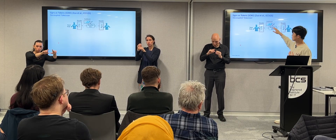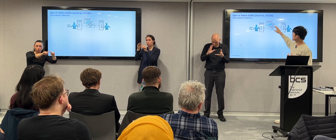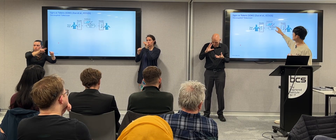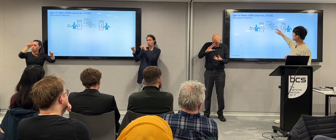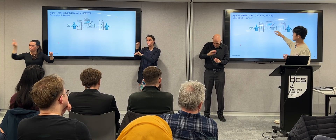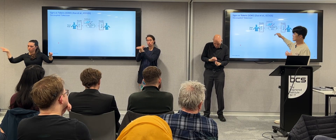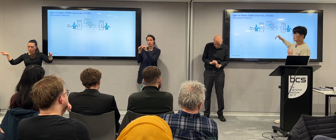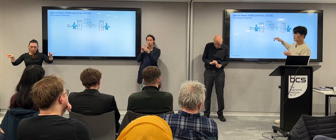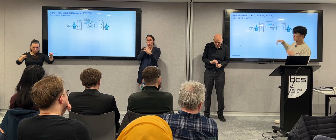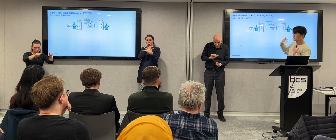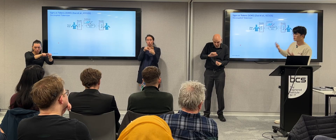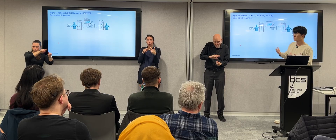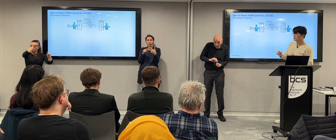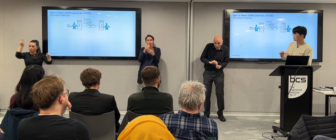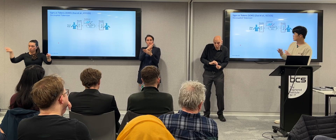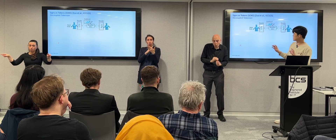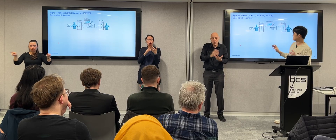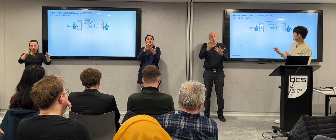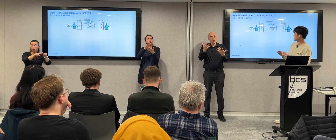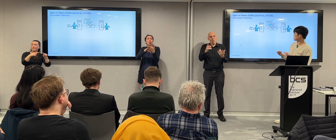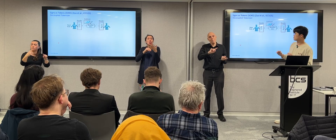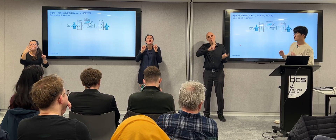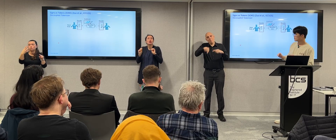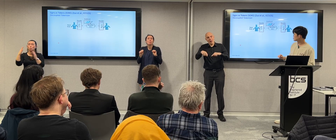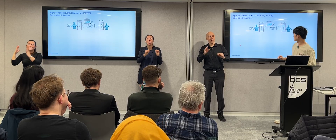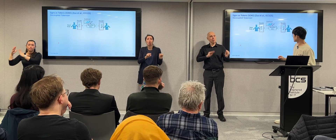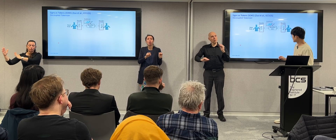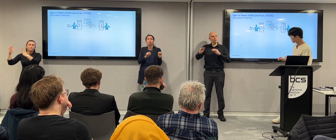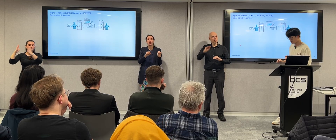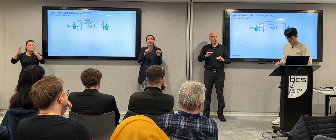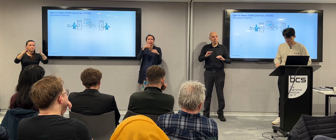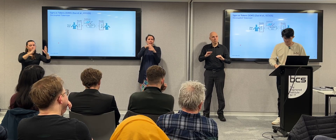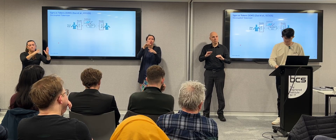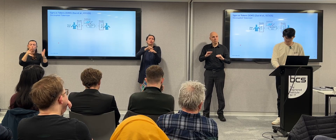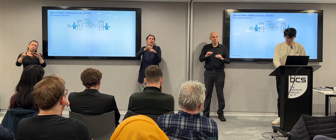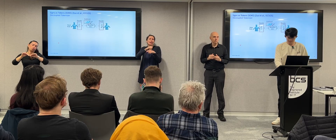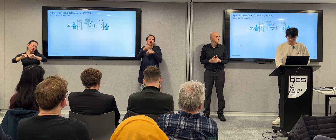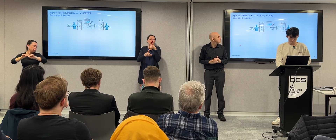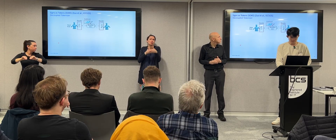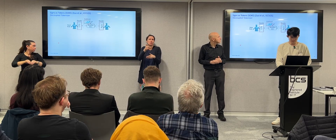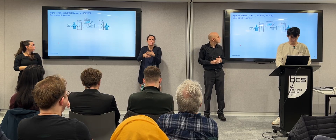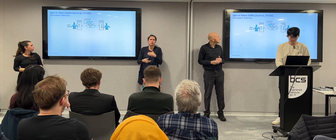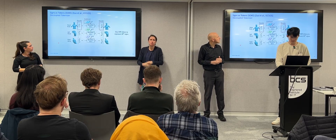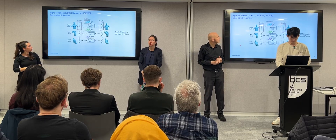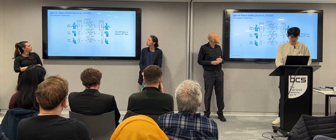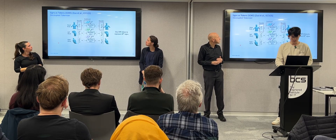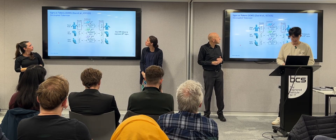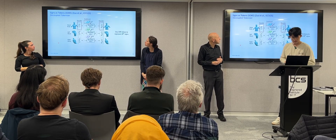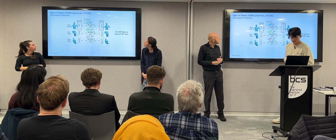core components are learnable during this training process.